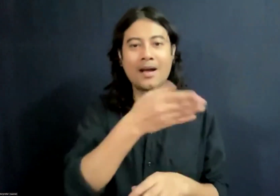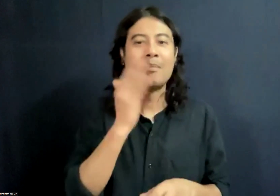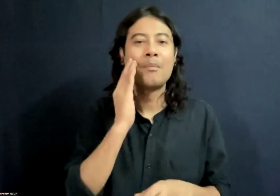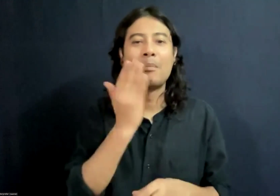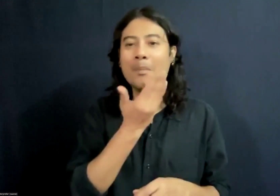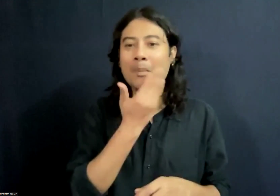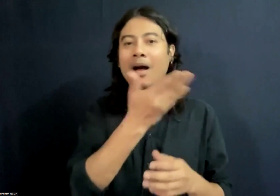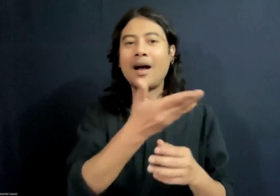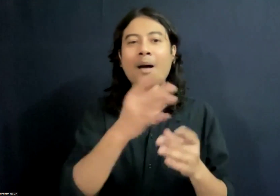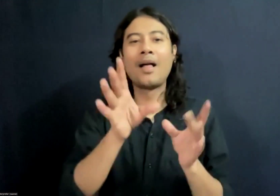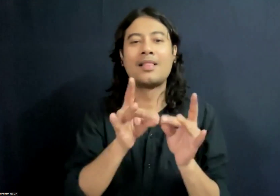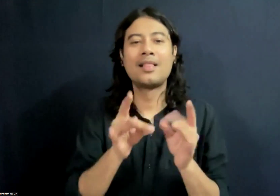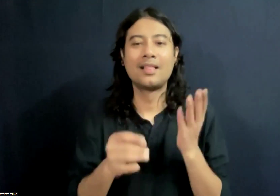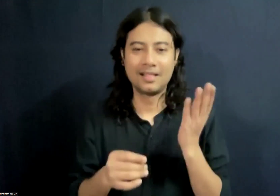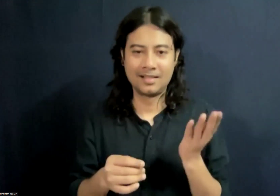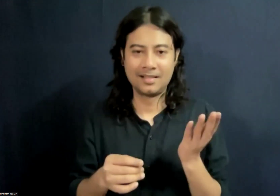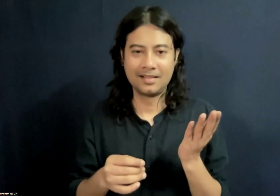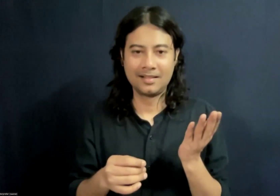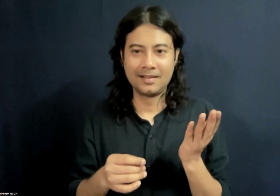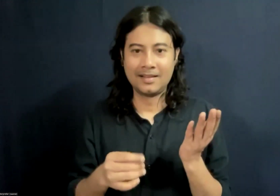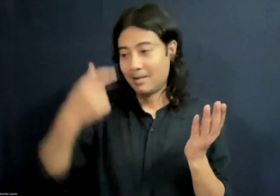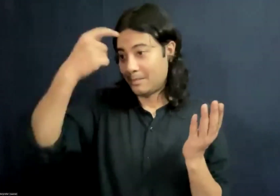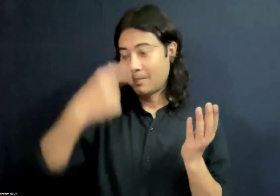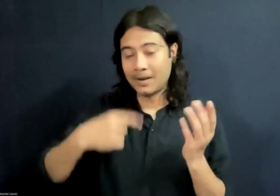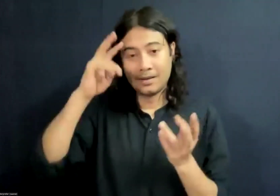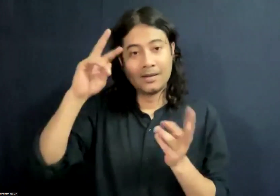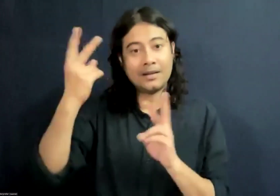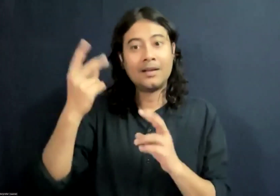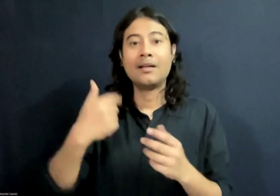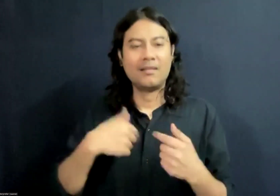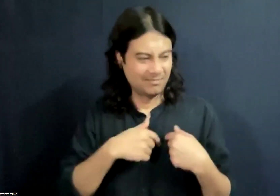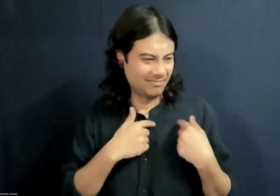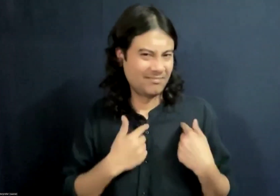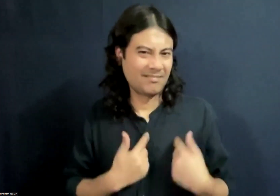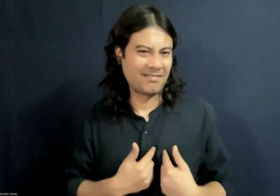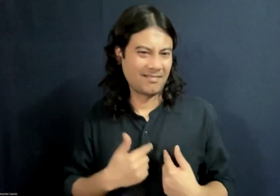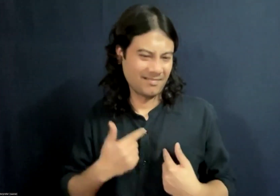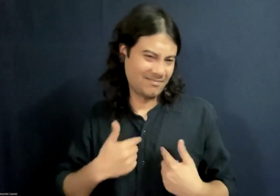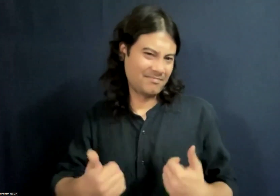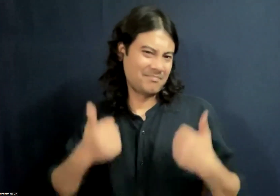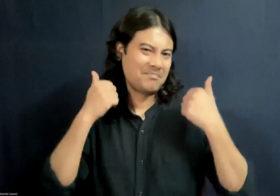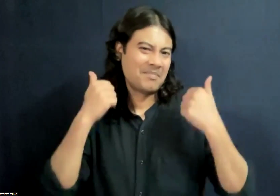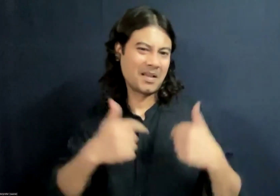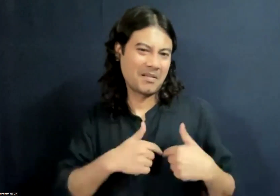We might be thinking, oh, I am so big hearted. I have given a bottle of,